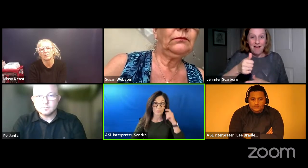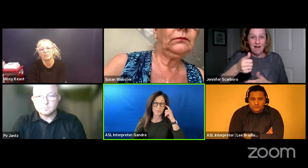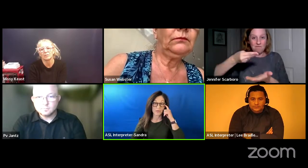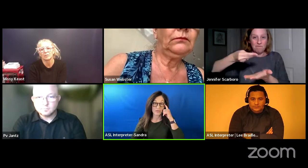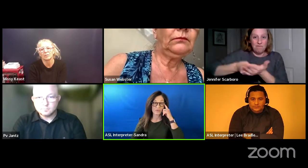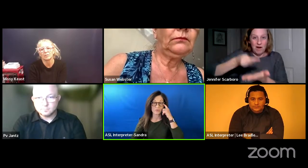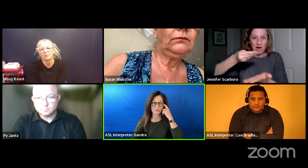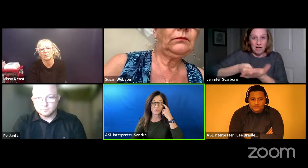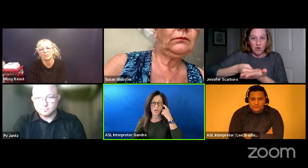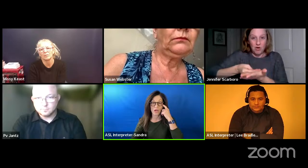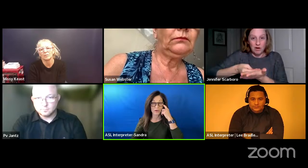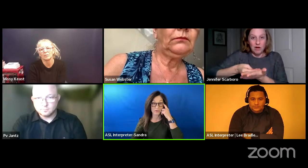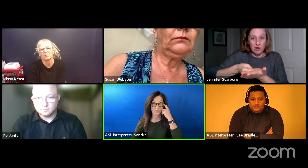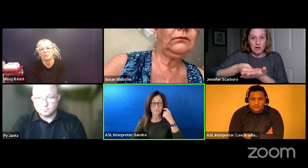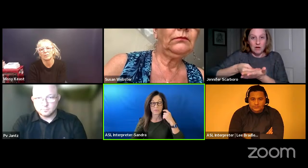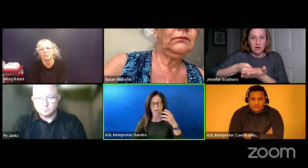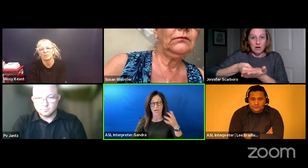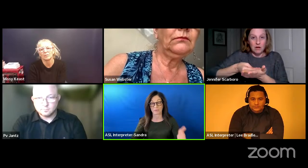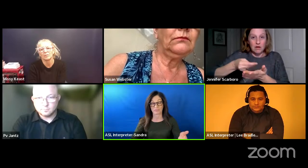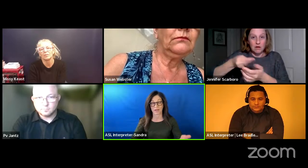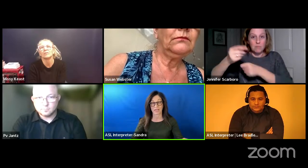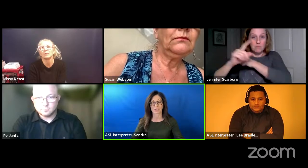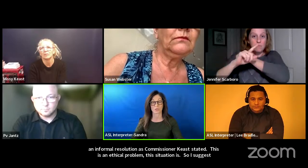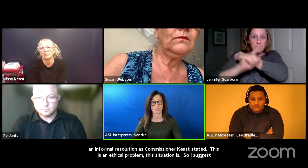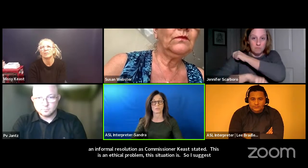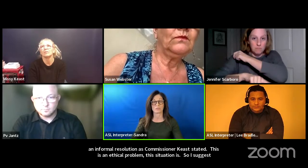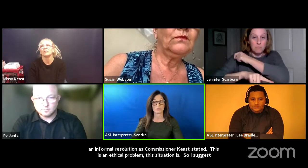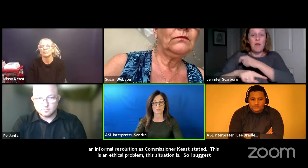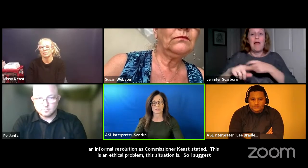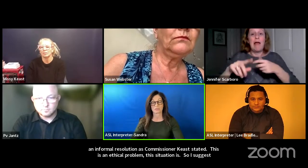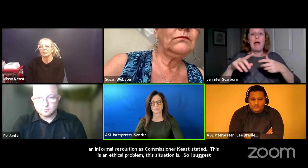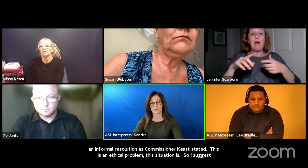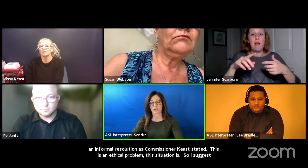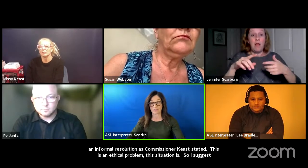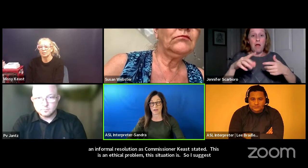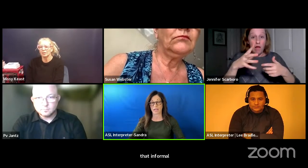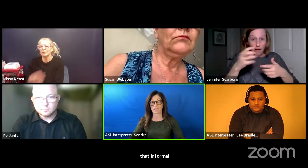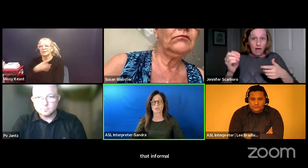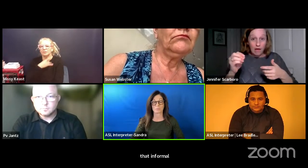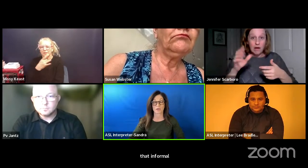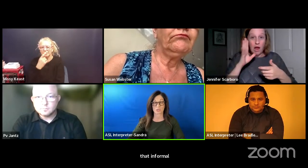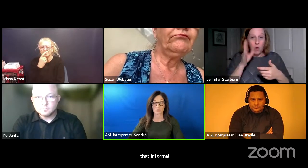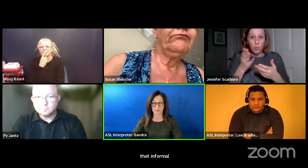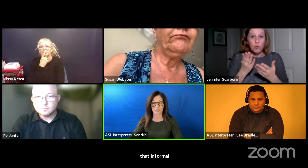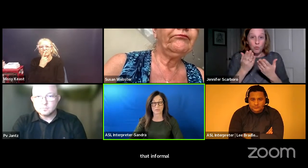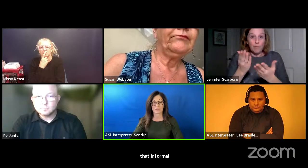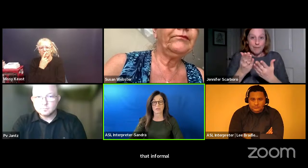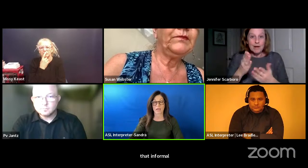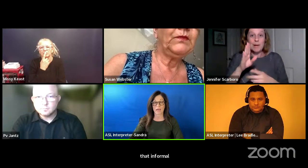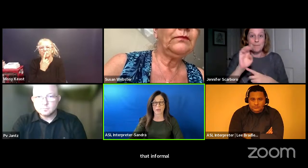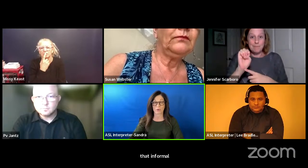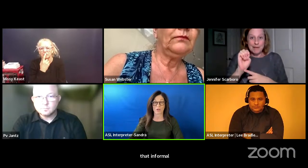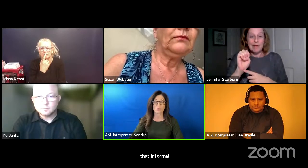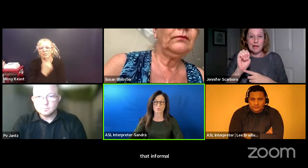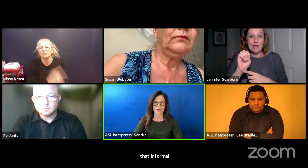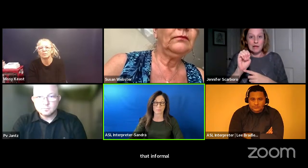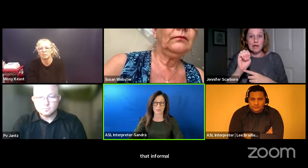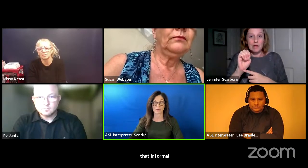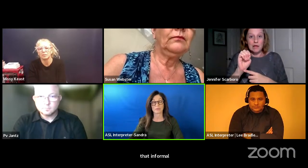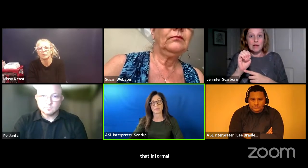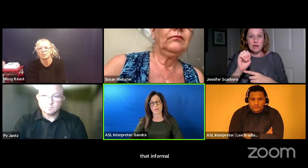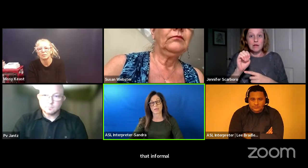solution would be to not be financial, a financial punishment. And I would